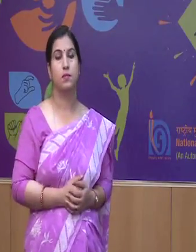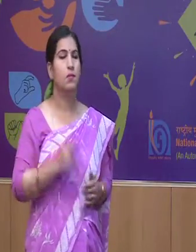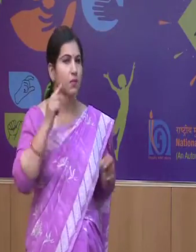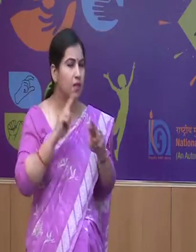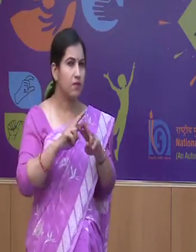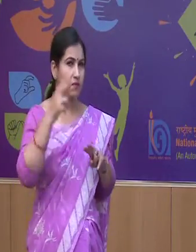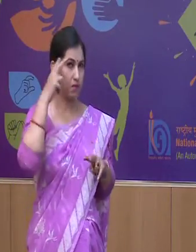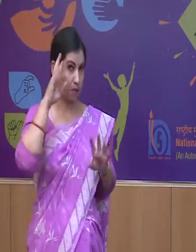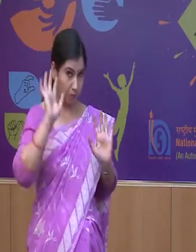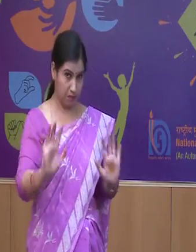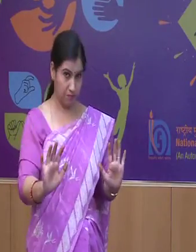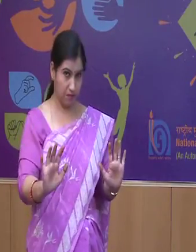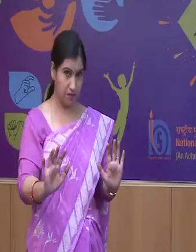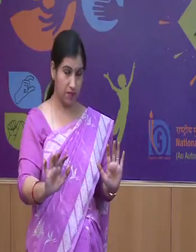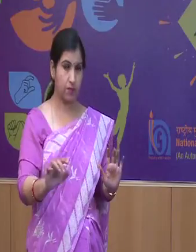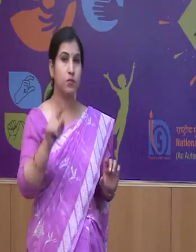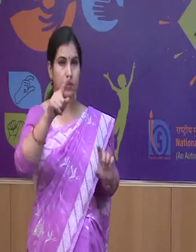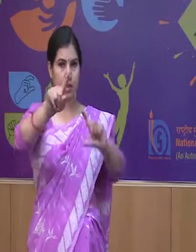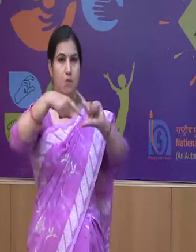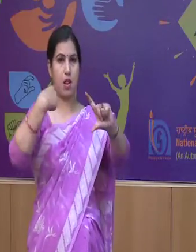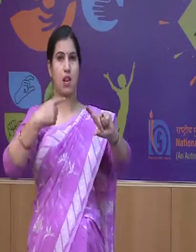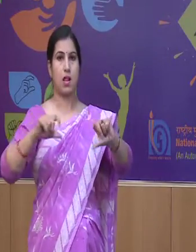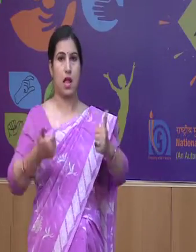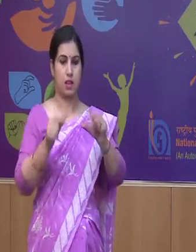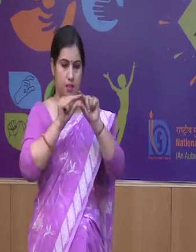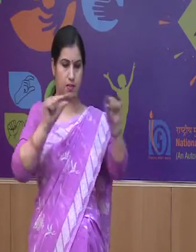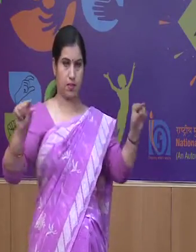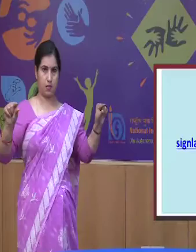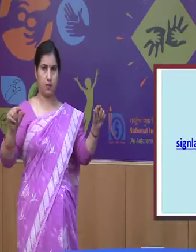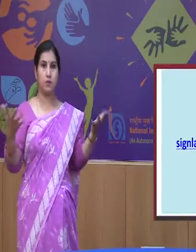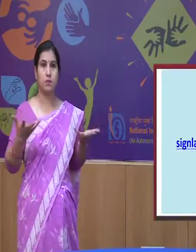If you have any query, you can email us at